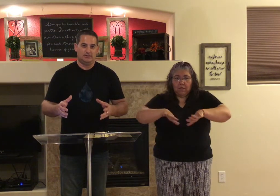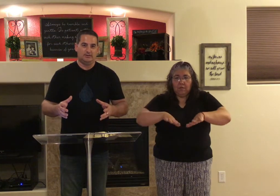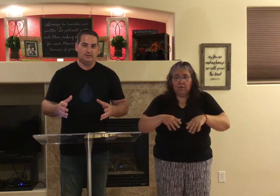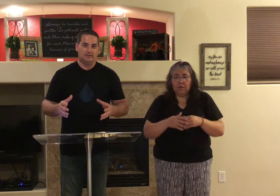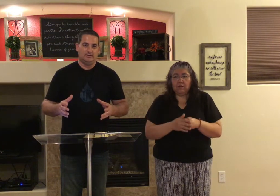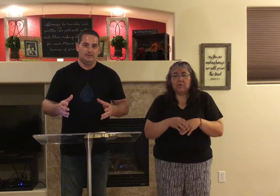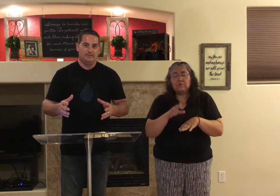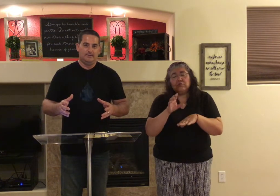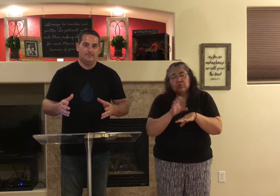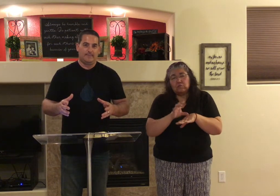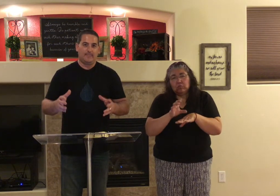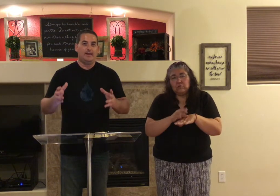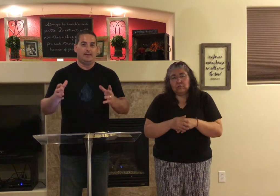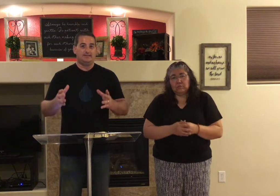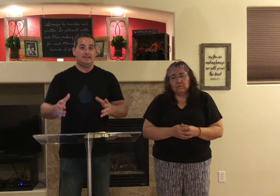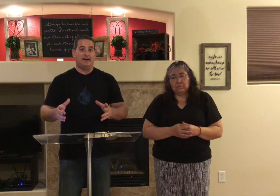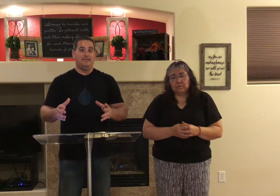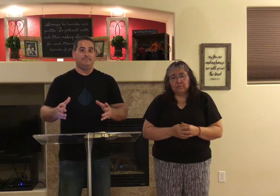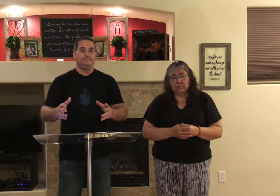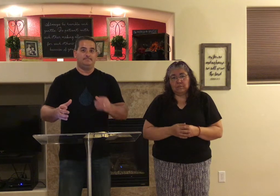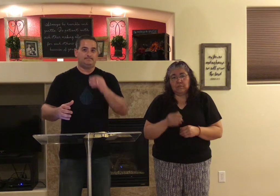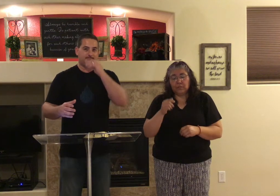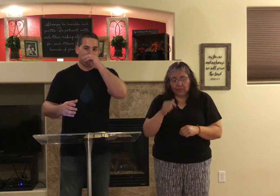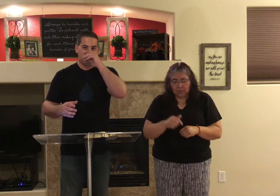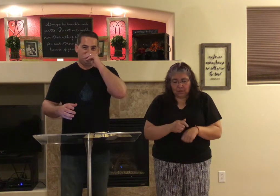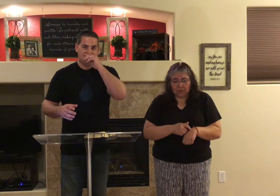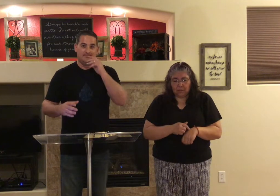Church, it's time.